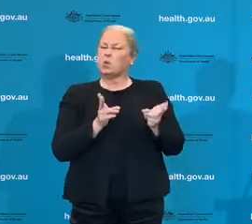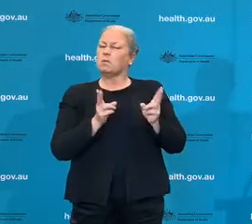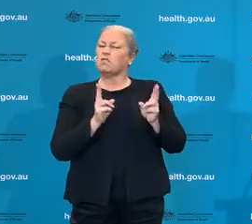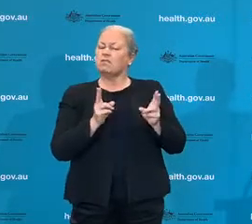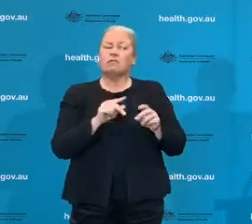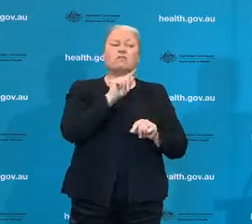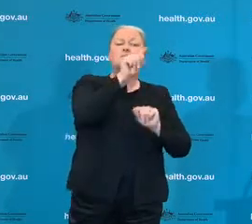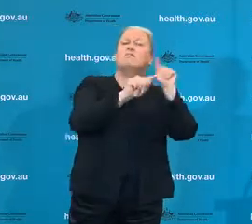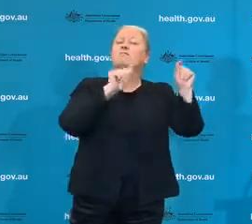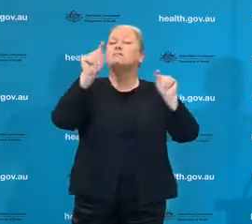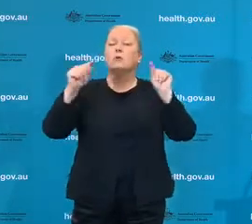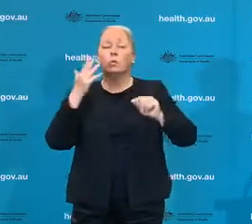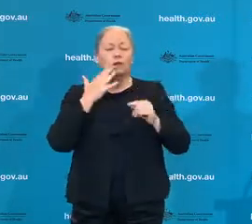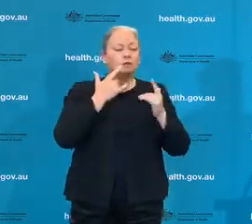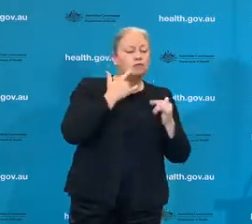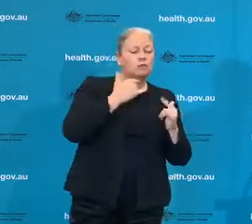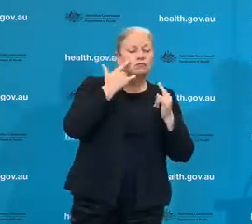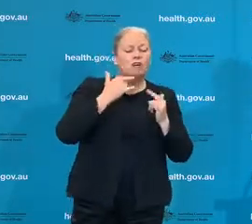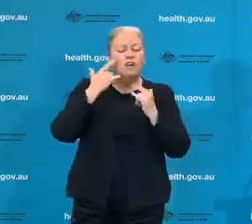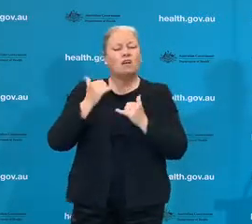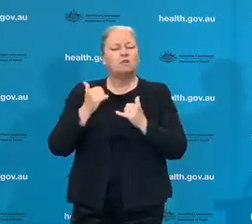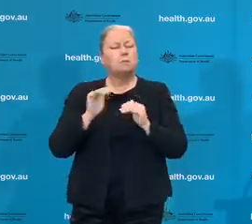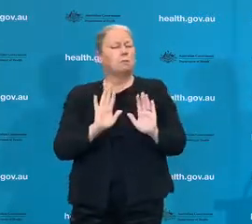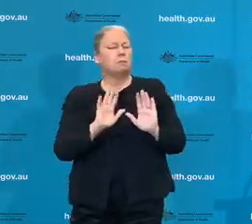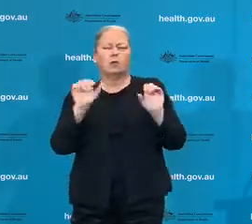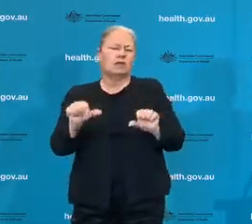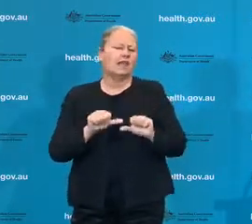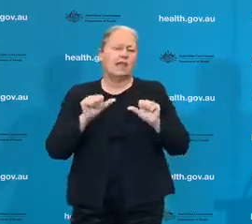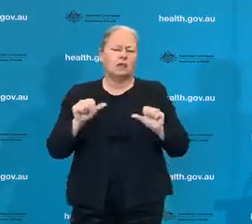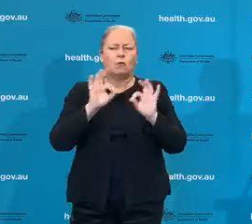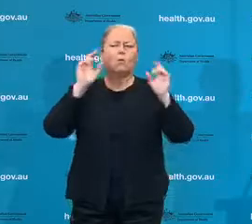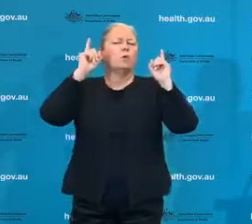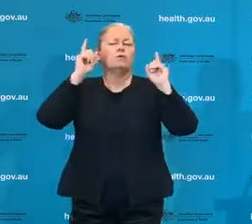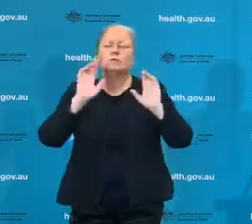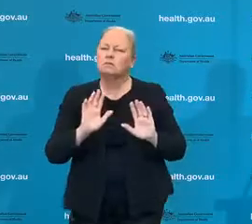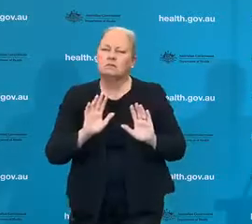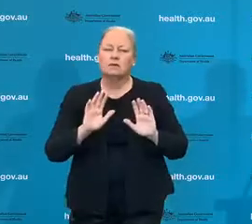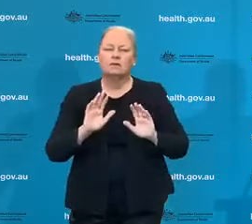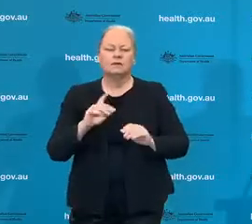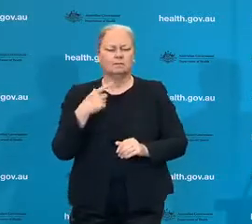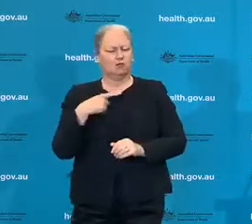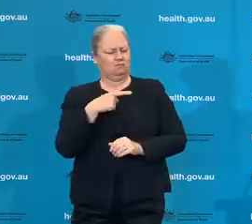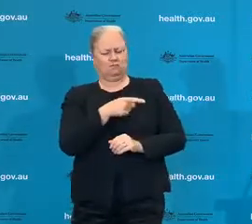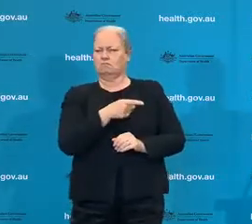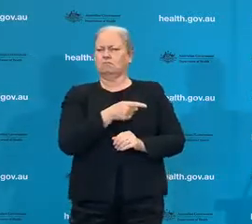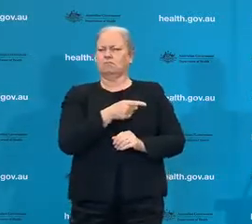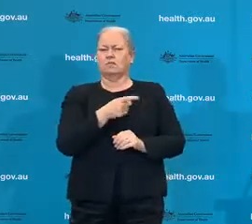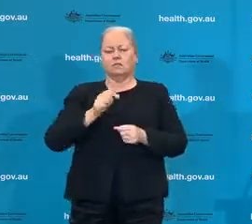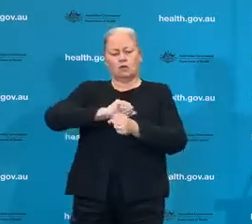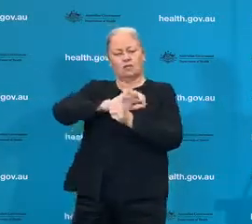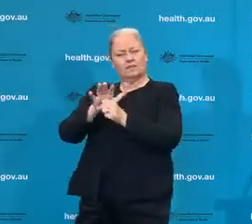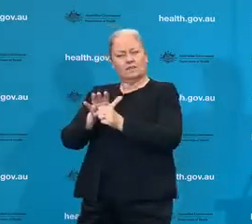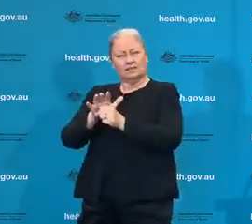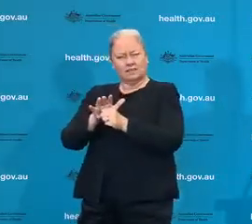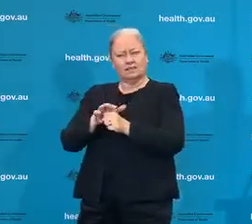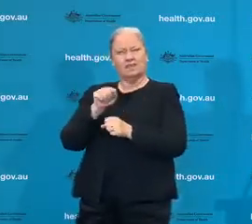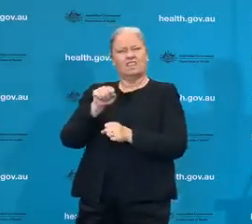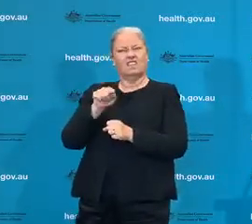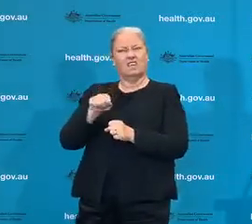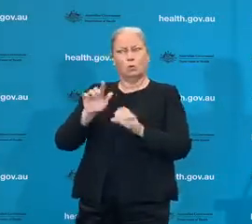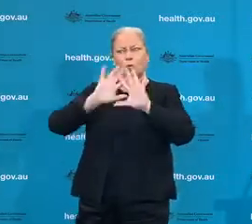routine vaccine development. Whilst we are in an unusual situation with COVID-19 being a new pandemic